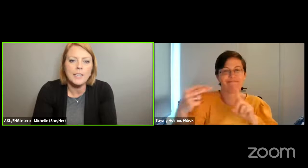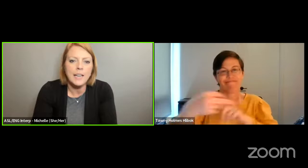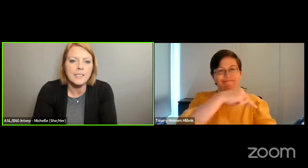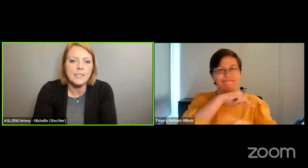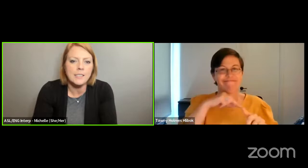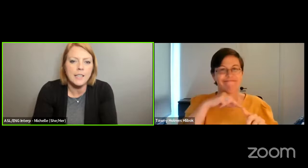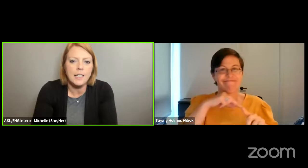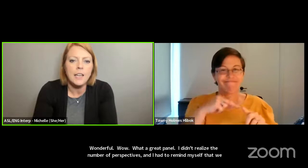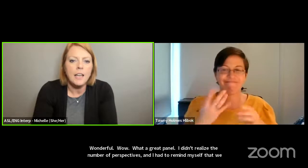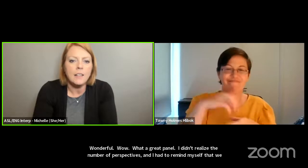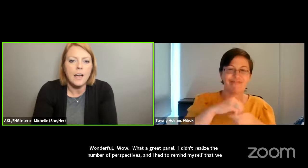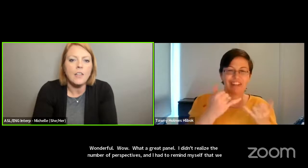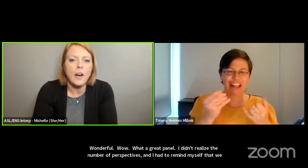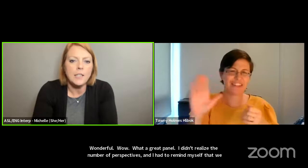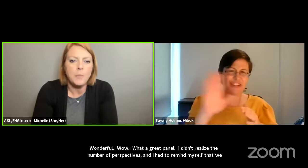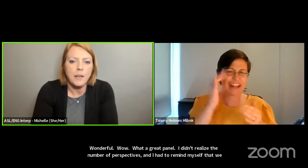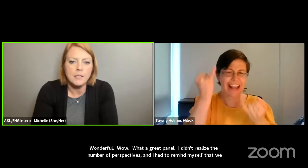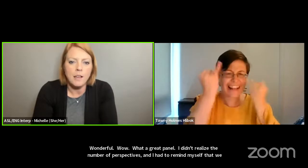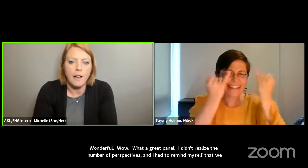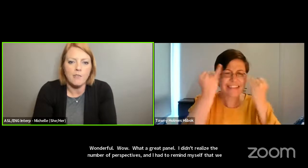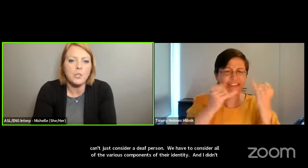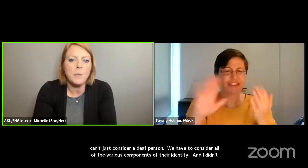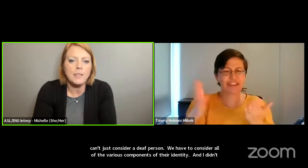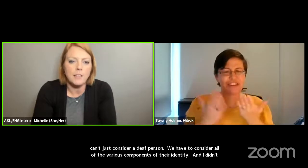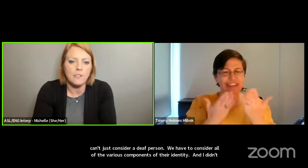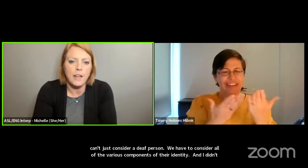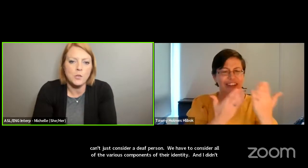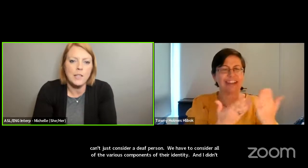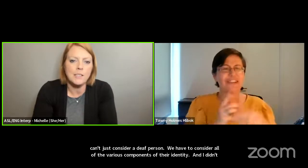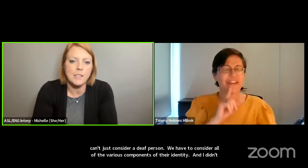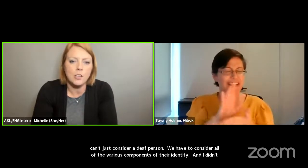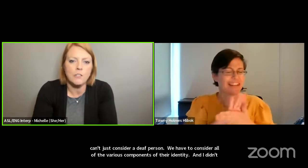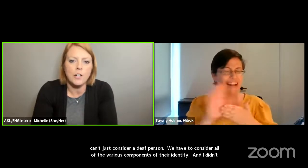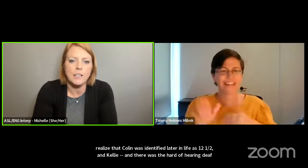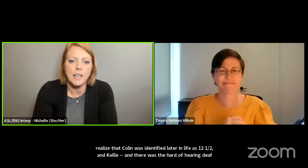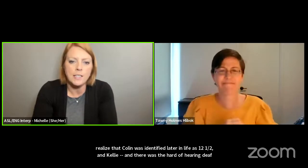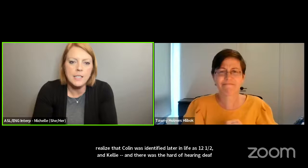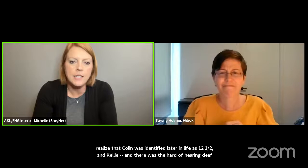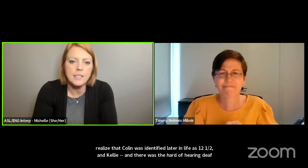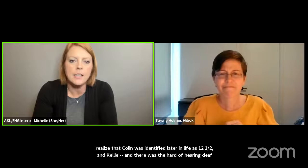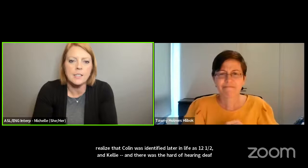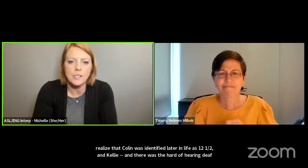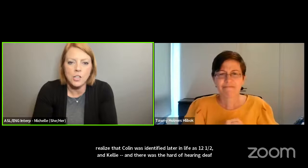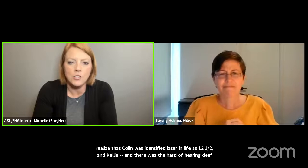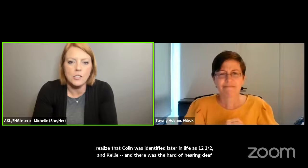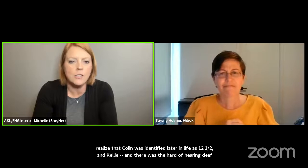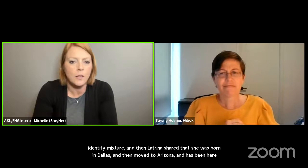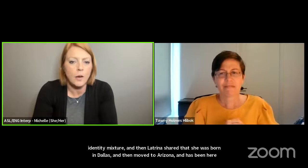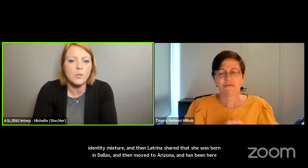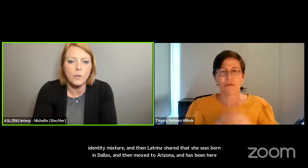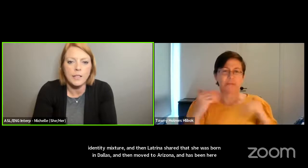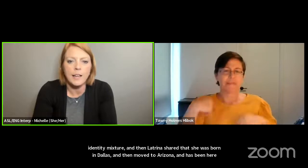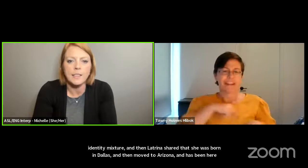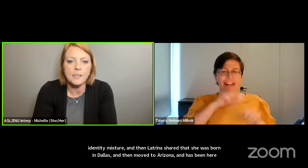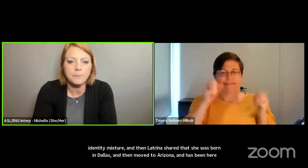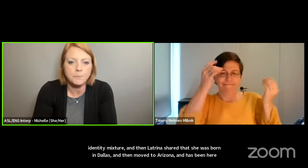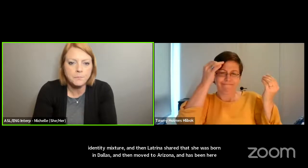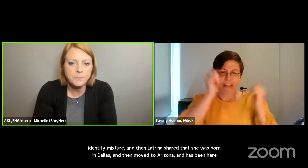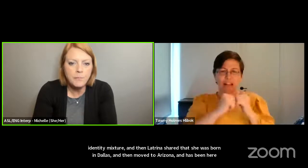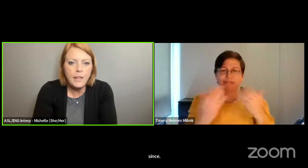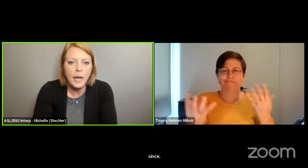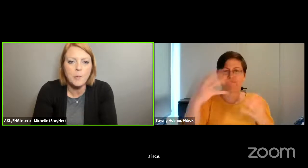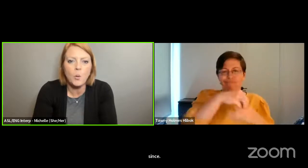it's really nice to see the other aspects of perspective as we consider various ideas and suggestions. So that was really